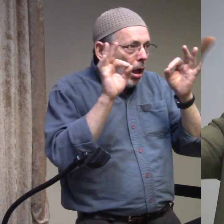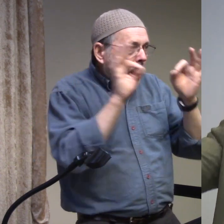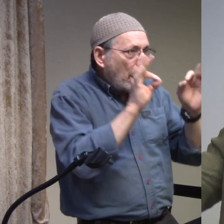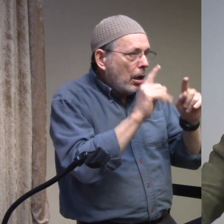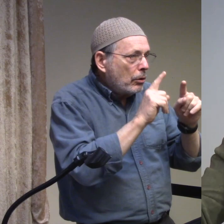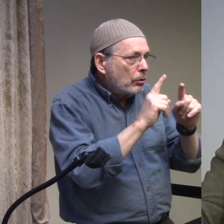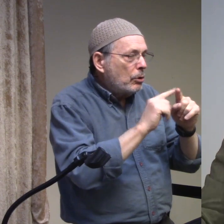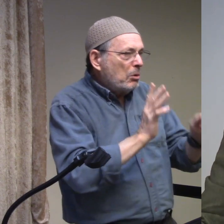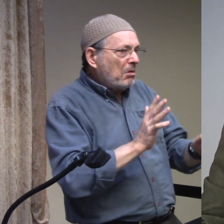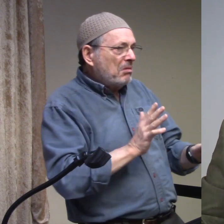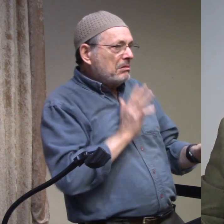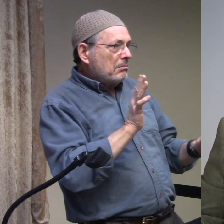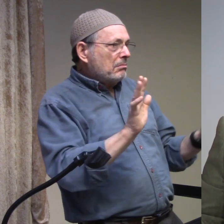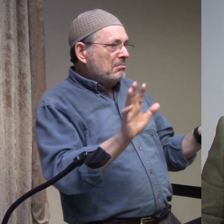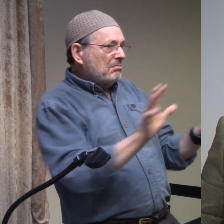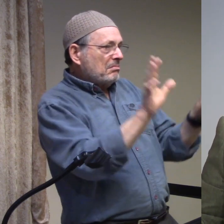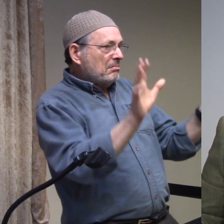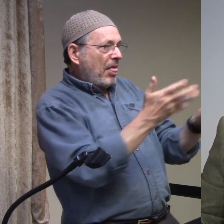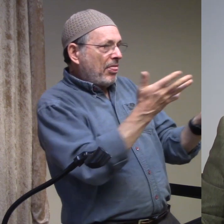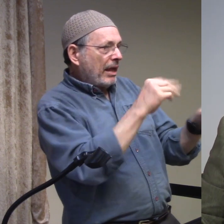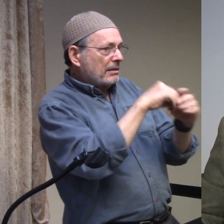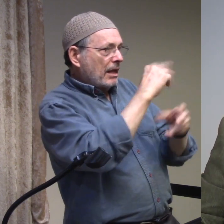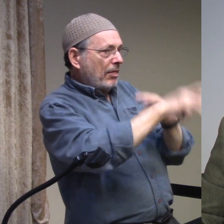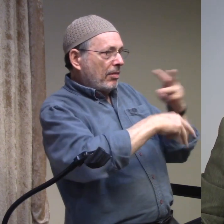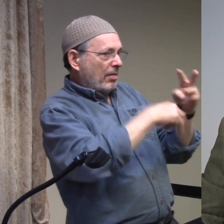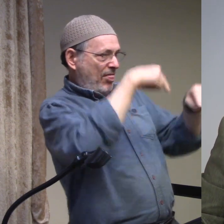the ornaments of this world.